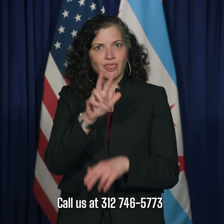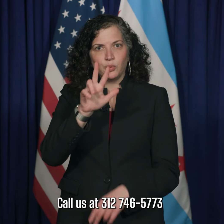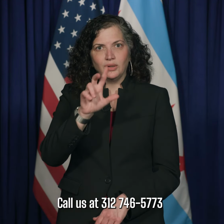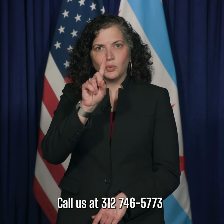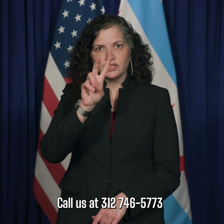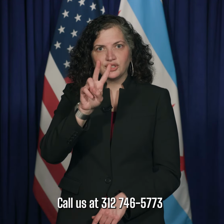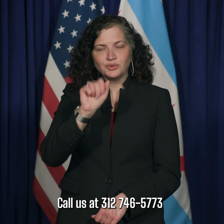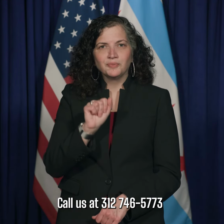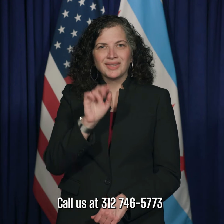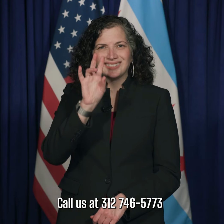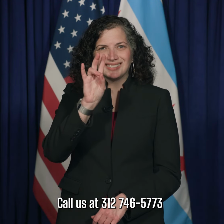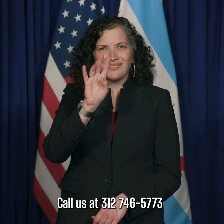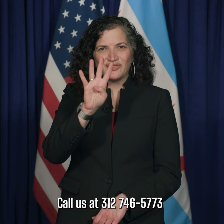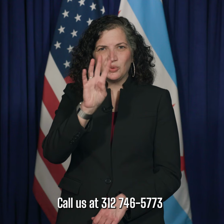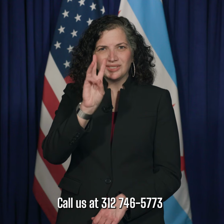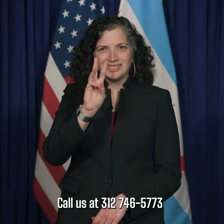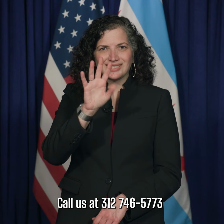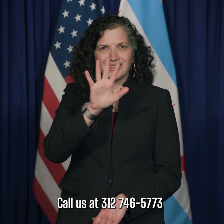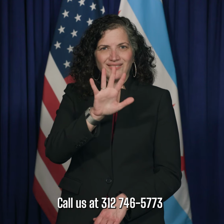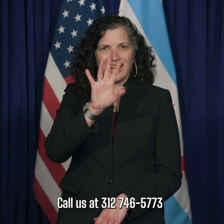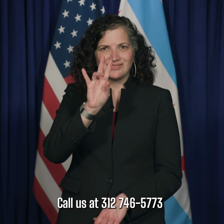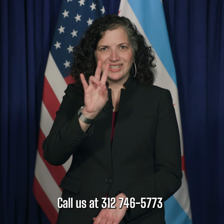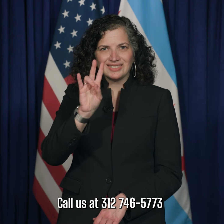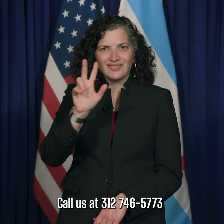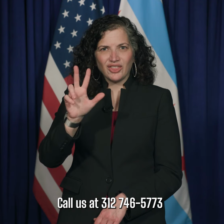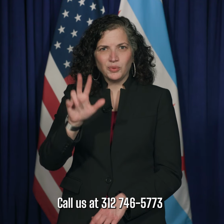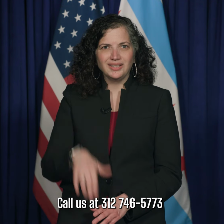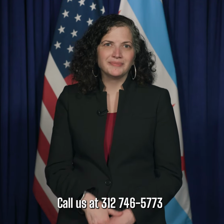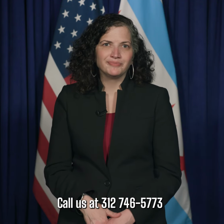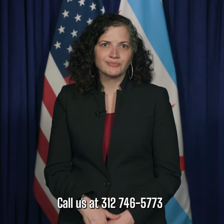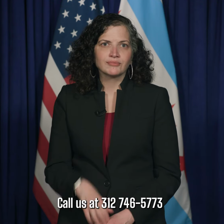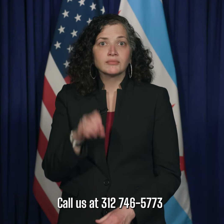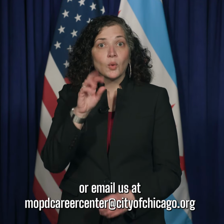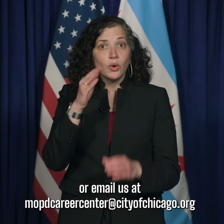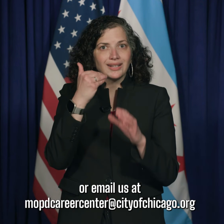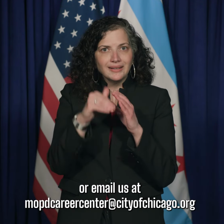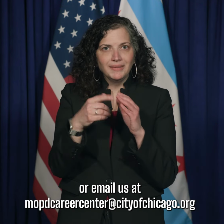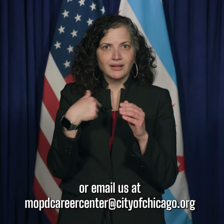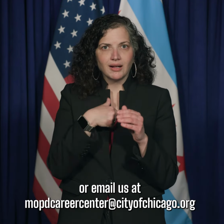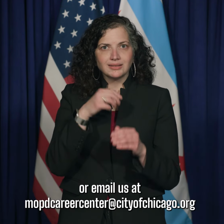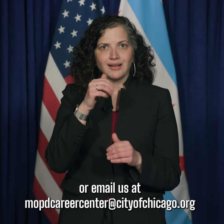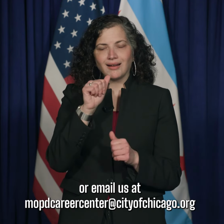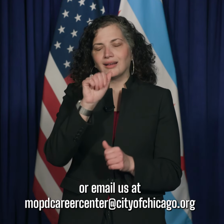at 312-746-5773 or email us at